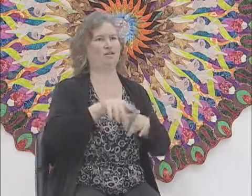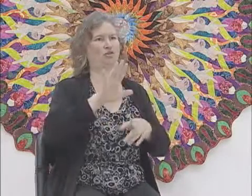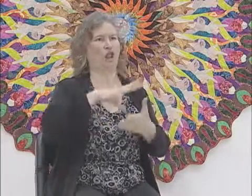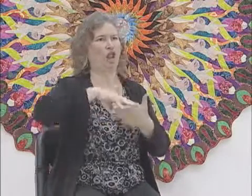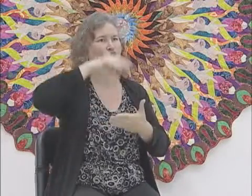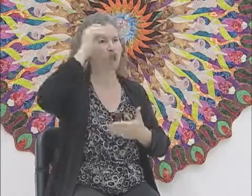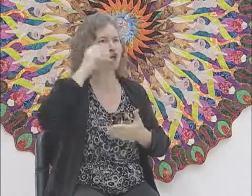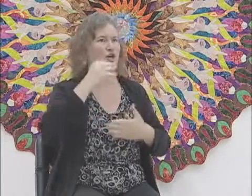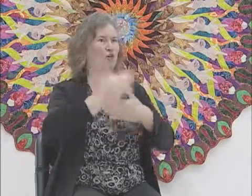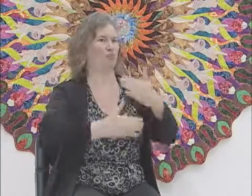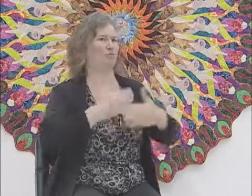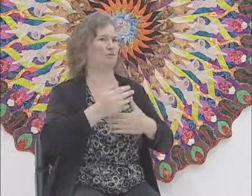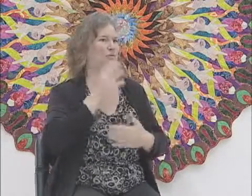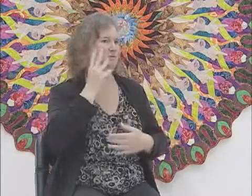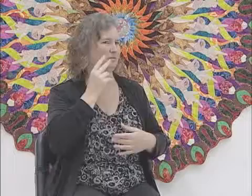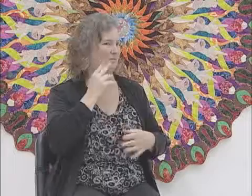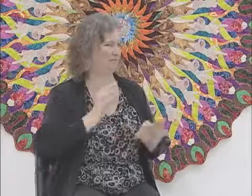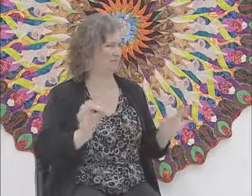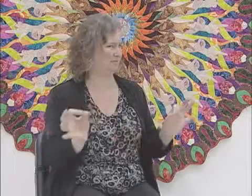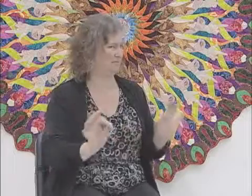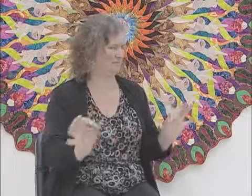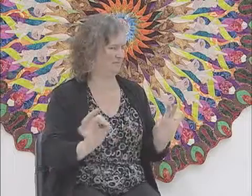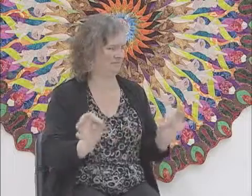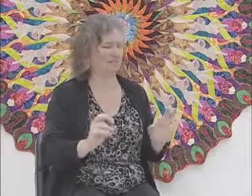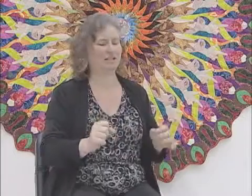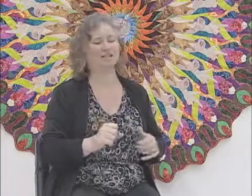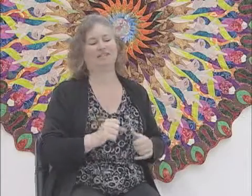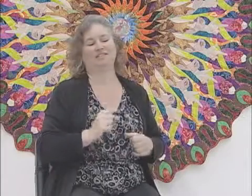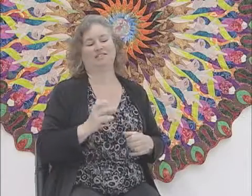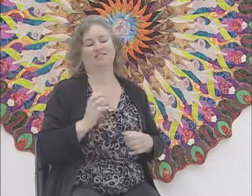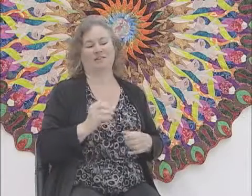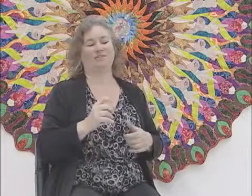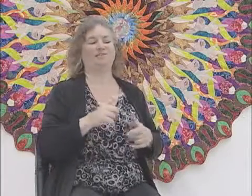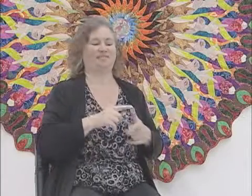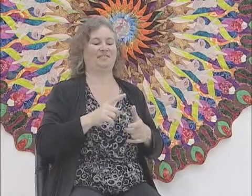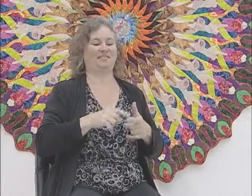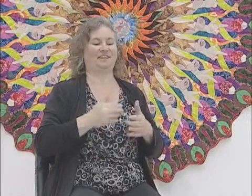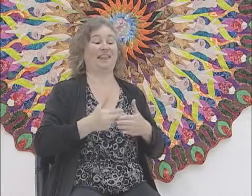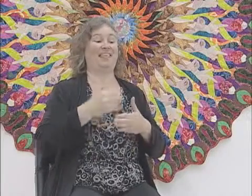okay. Because that's the way we learn. That's the learning process.